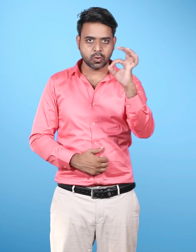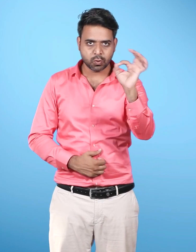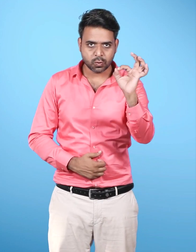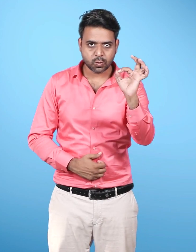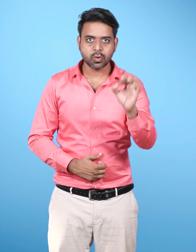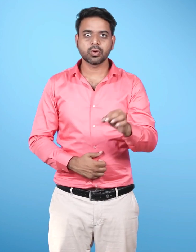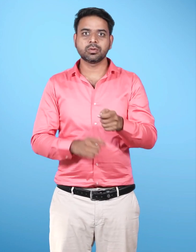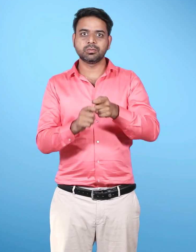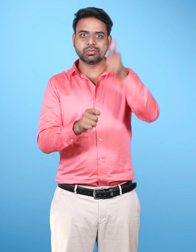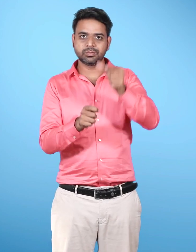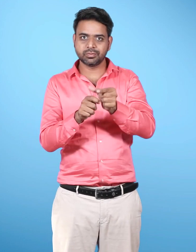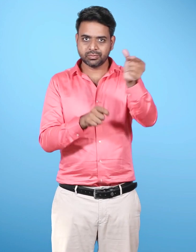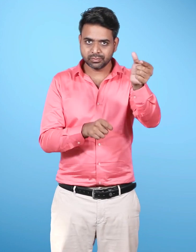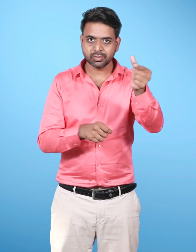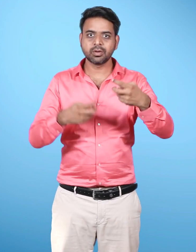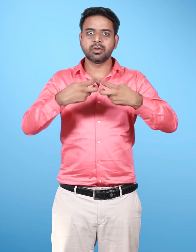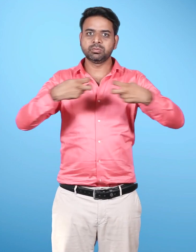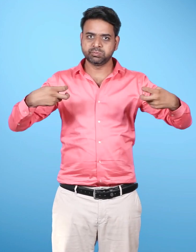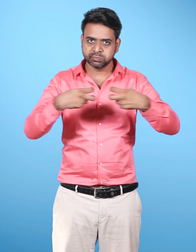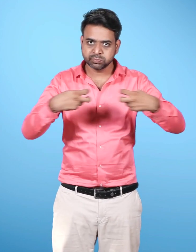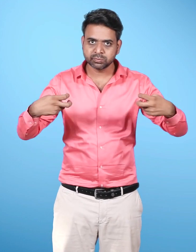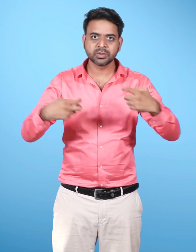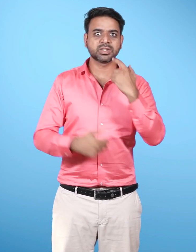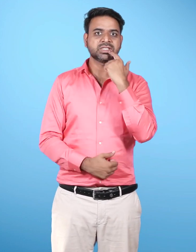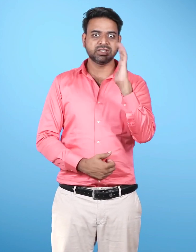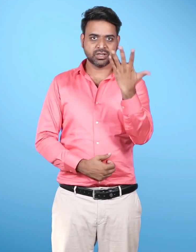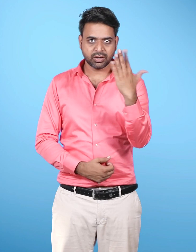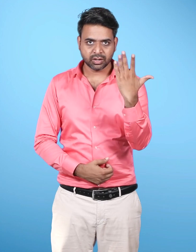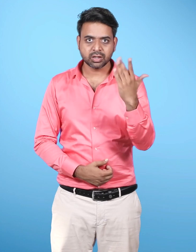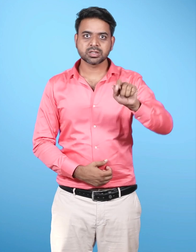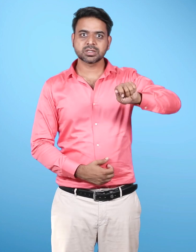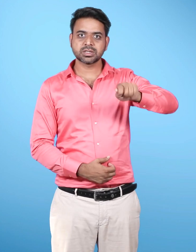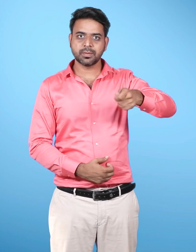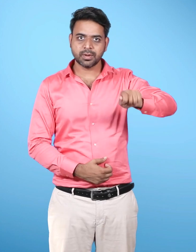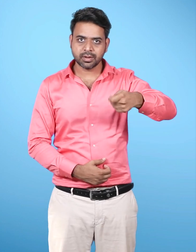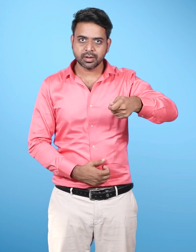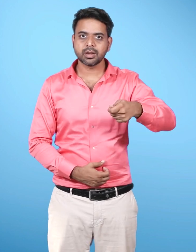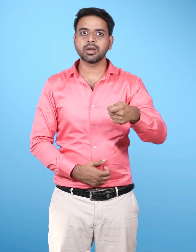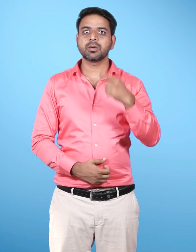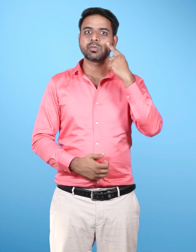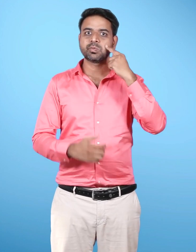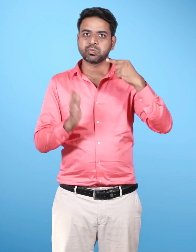coins, cork, rubber, glass, keys,